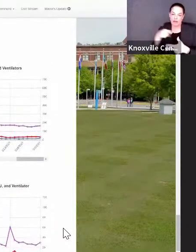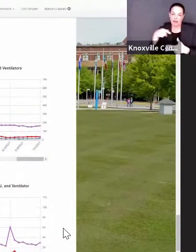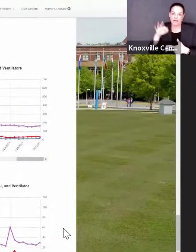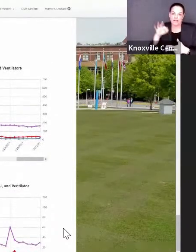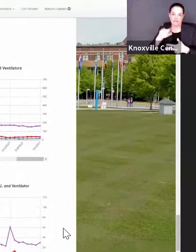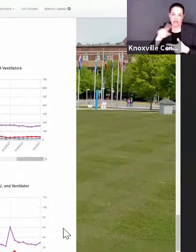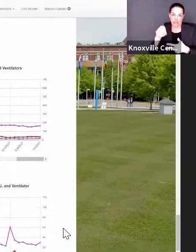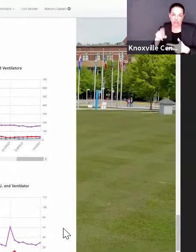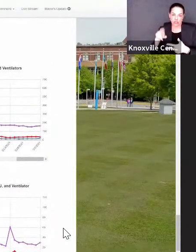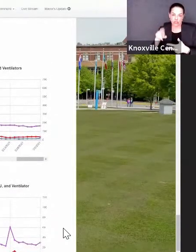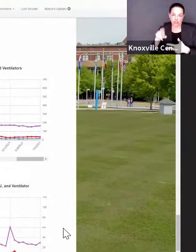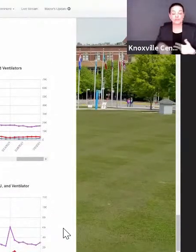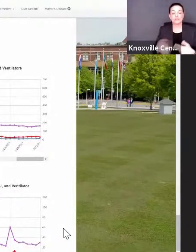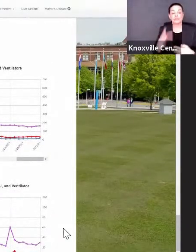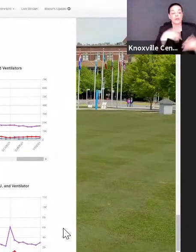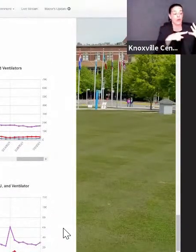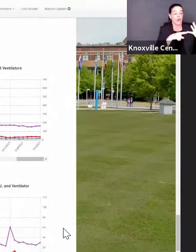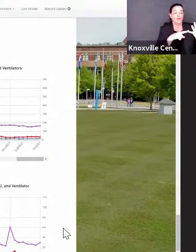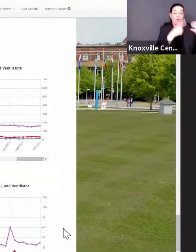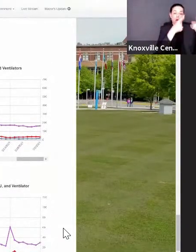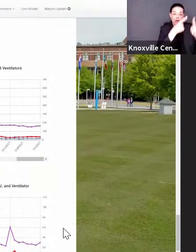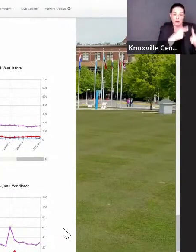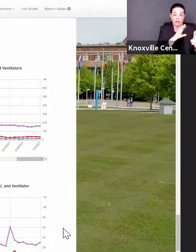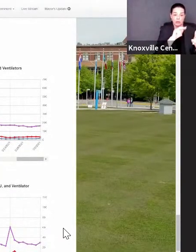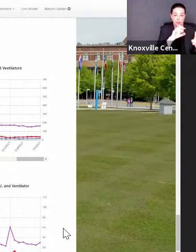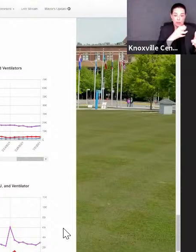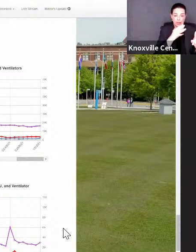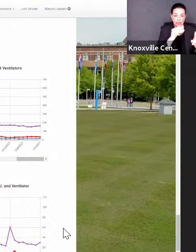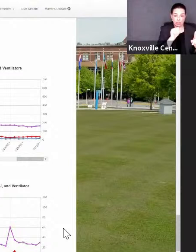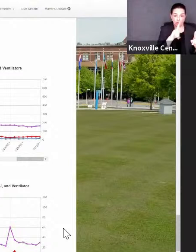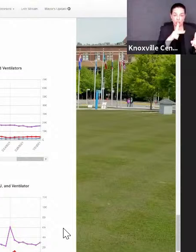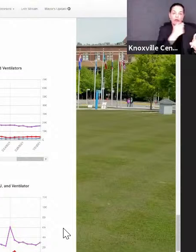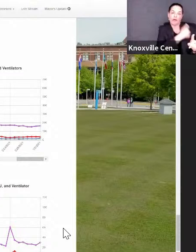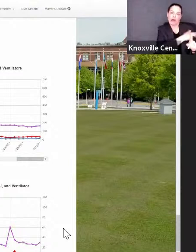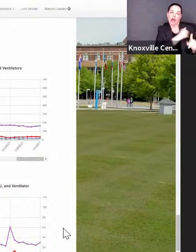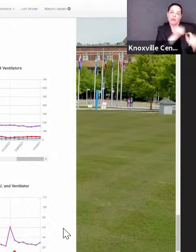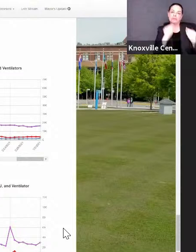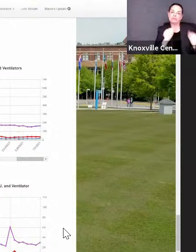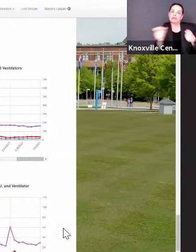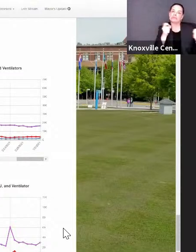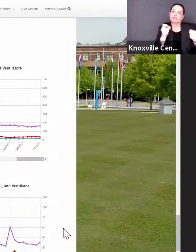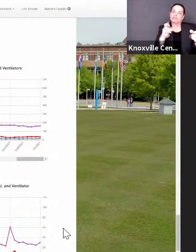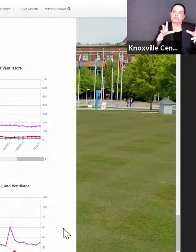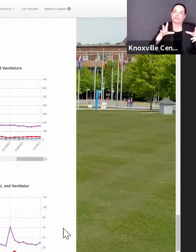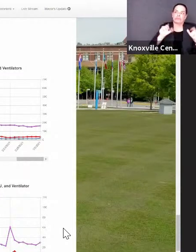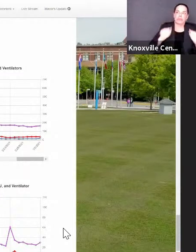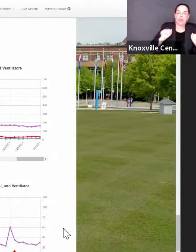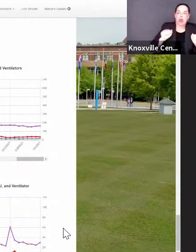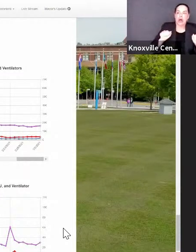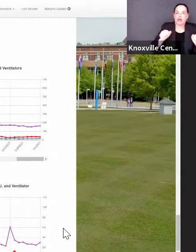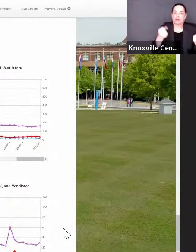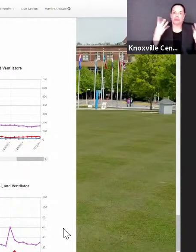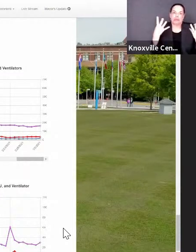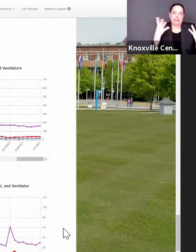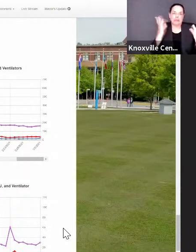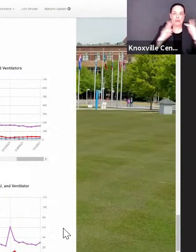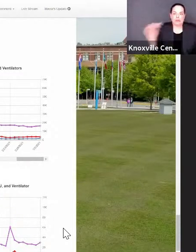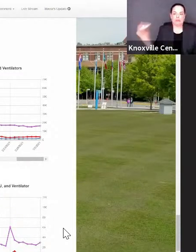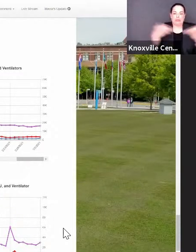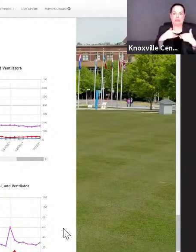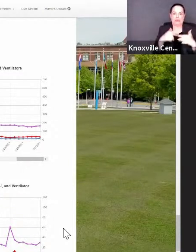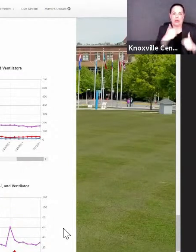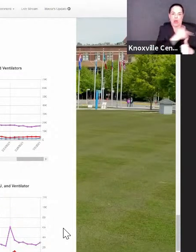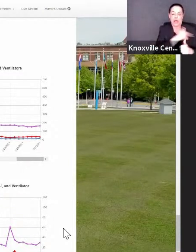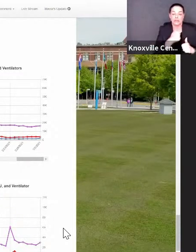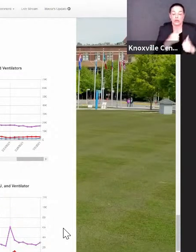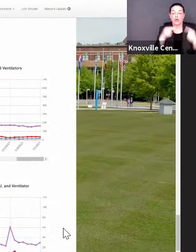benchmark, healthcare system capabilities remain within current and forecasted surge capacity. During this time period, we have continued to